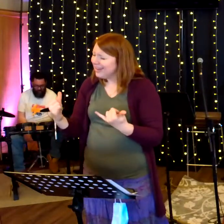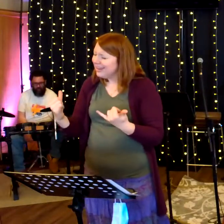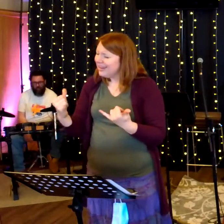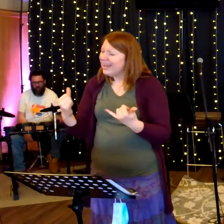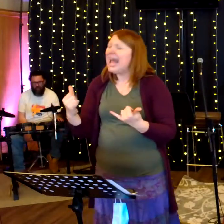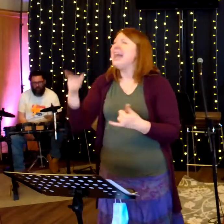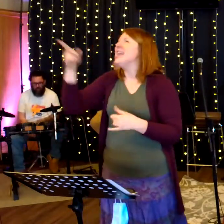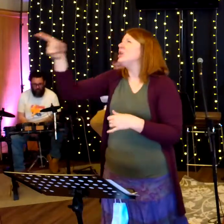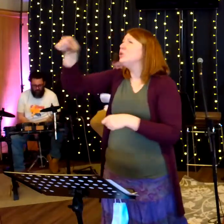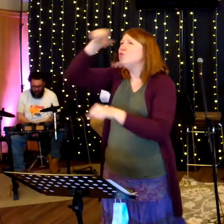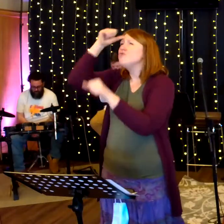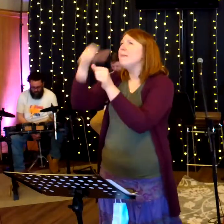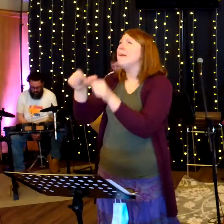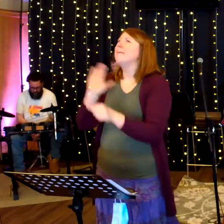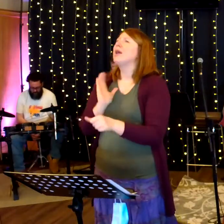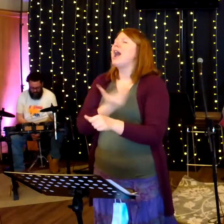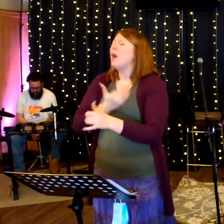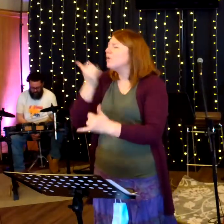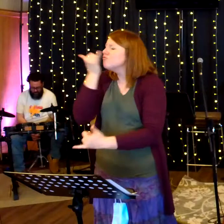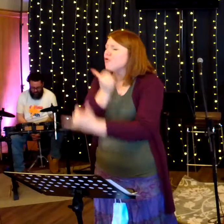it no more.